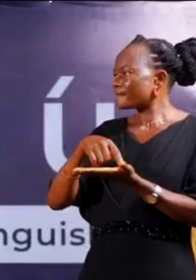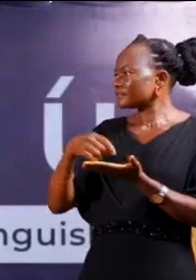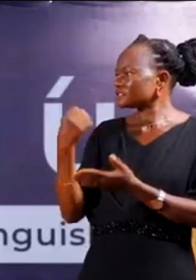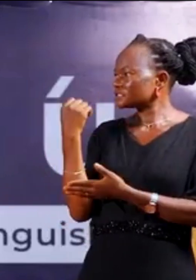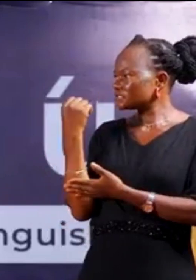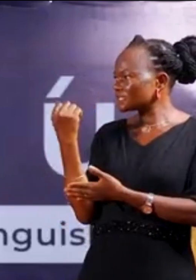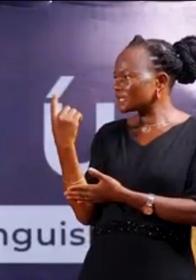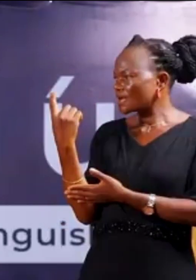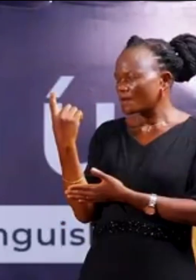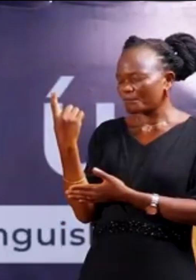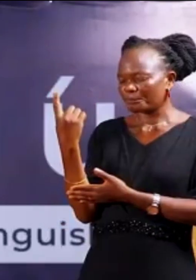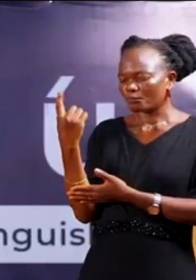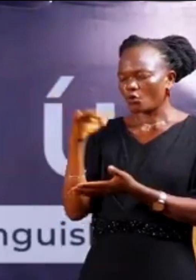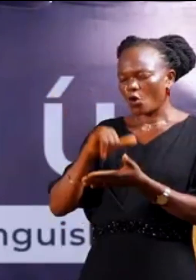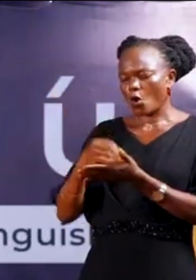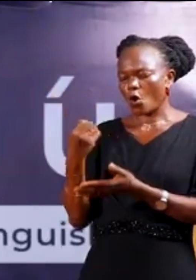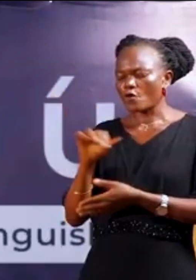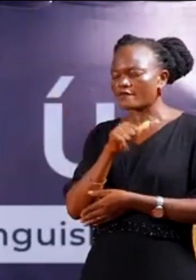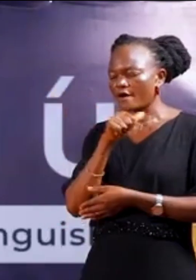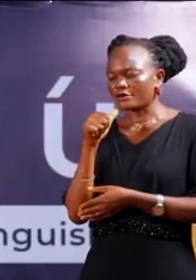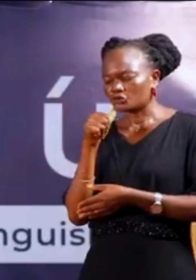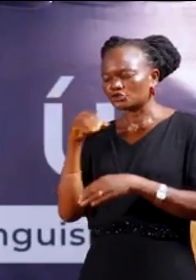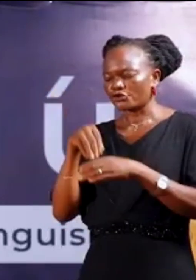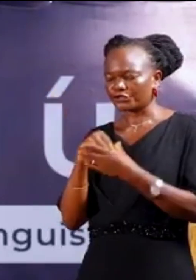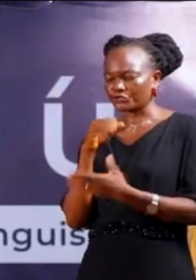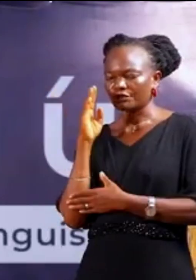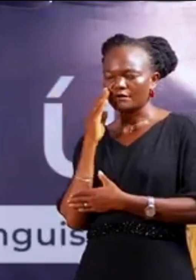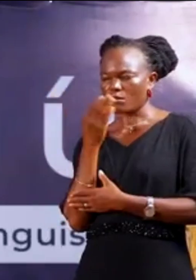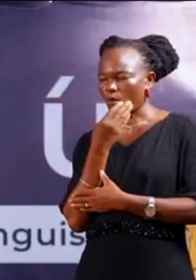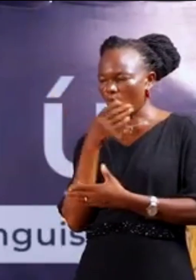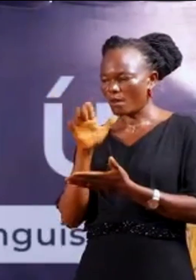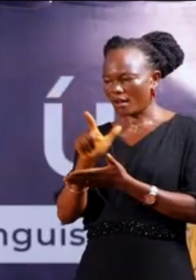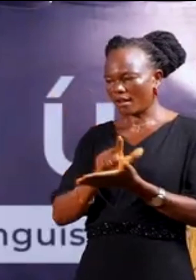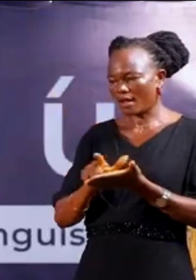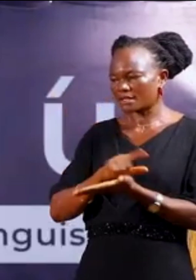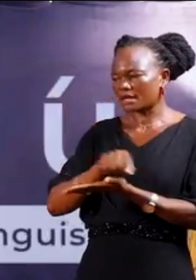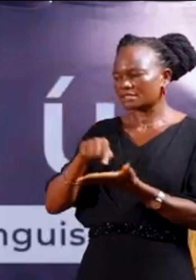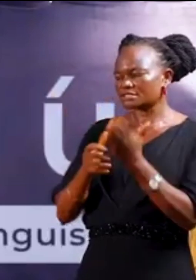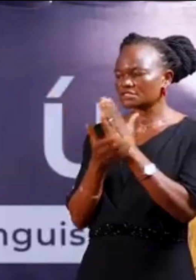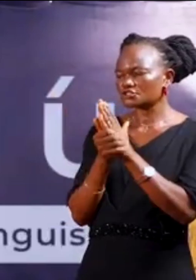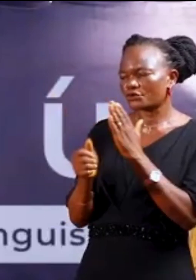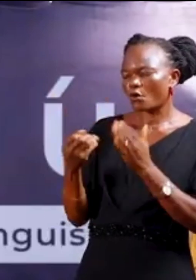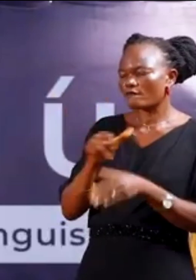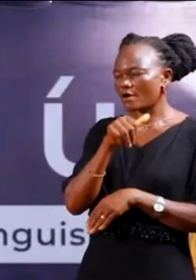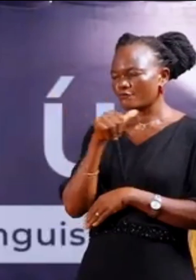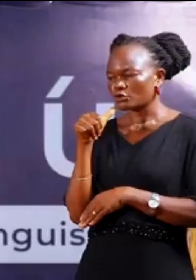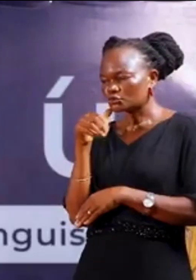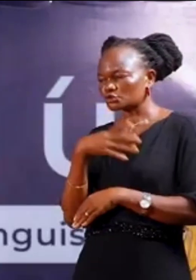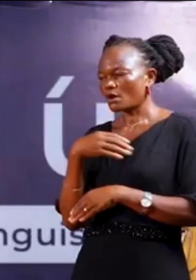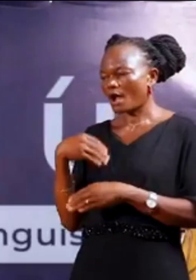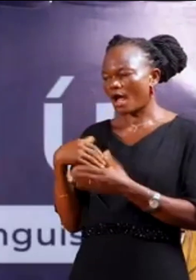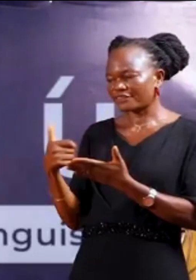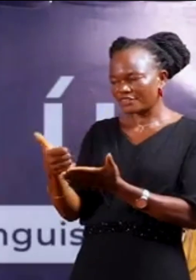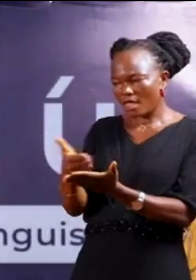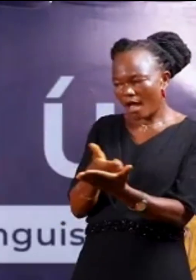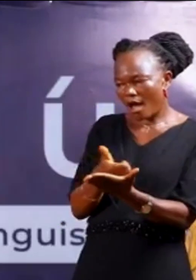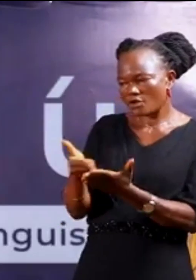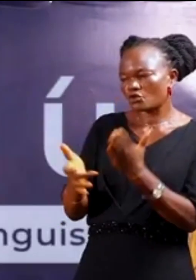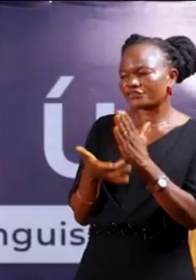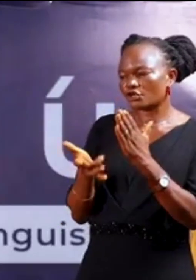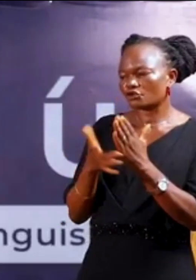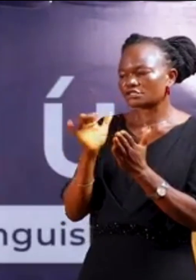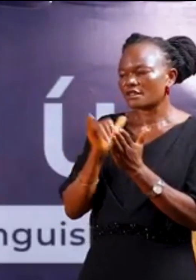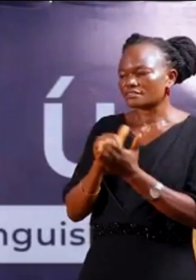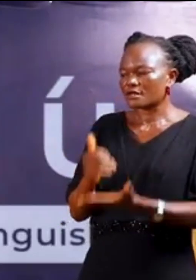the antiquity of agriculture in Igbo land. And it is this skill of agriculture and iron technology